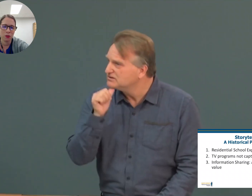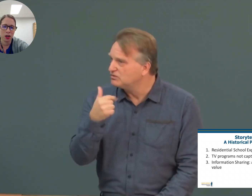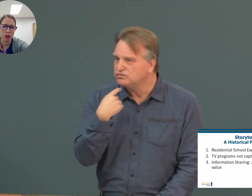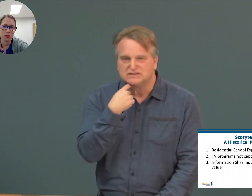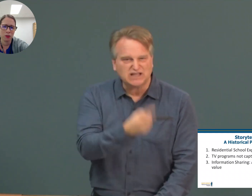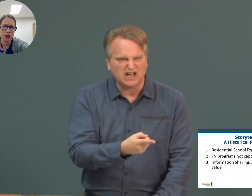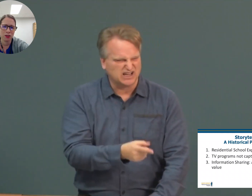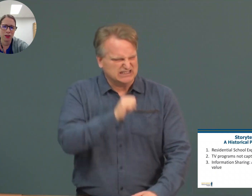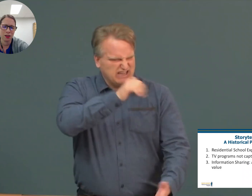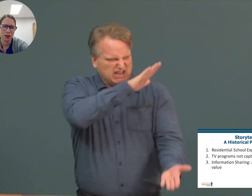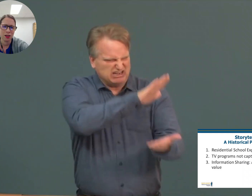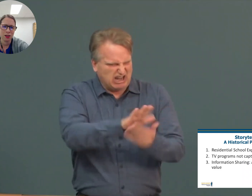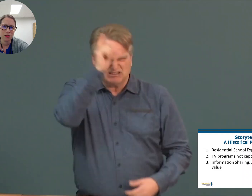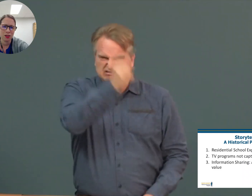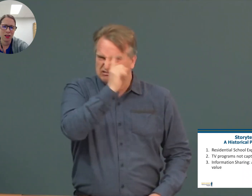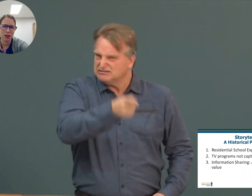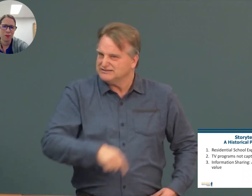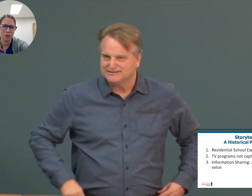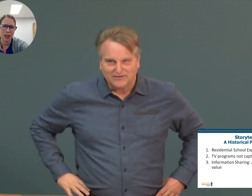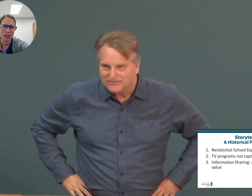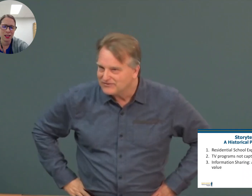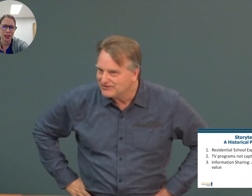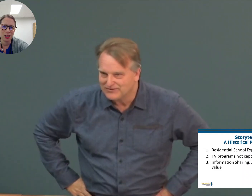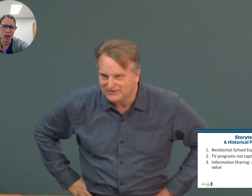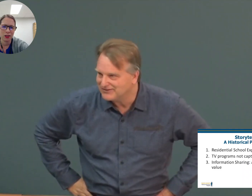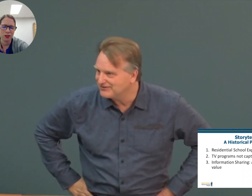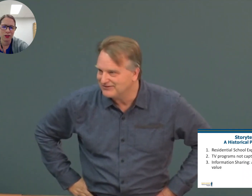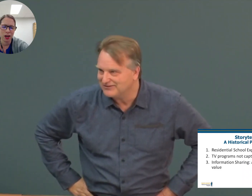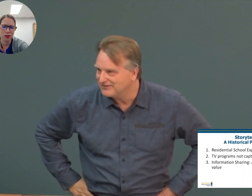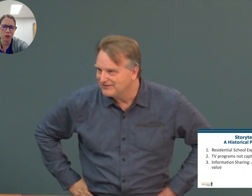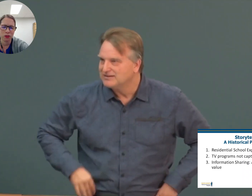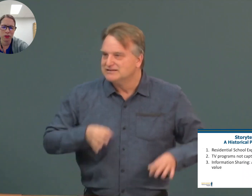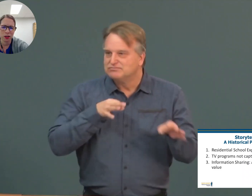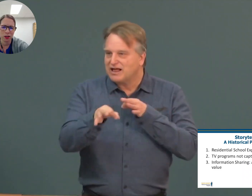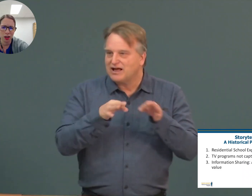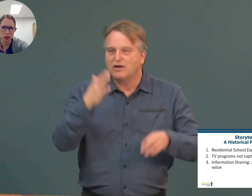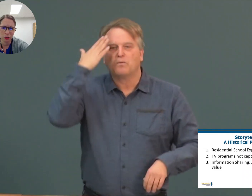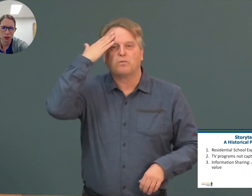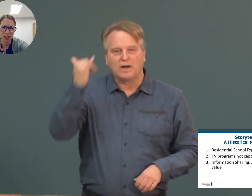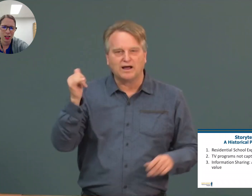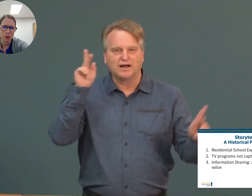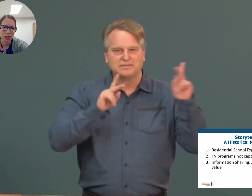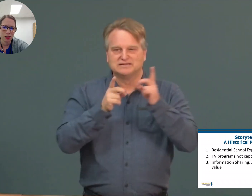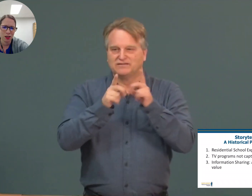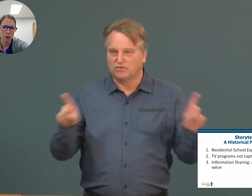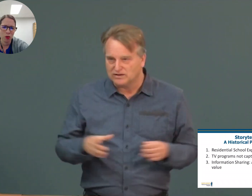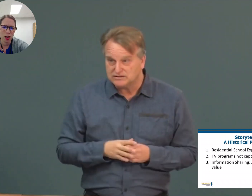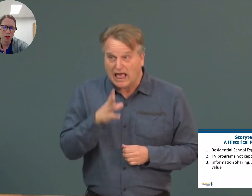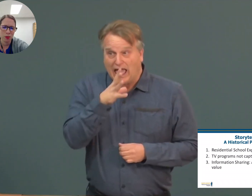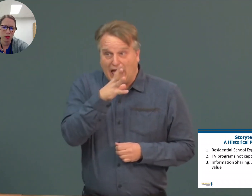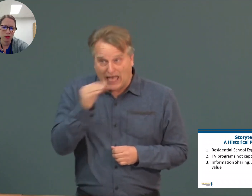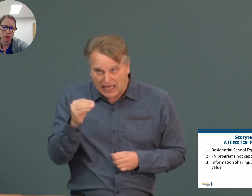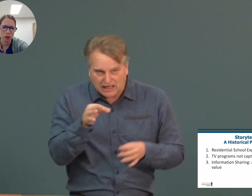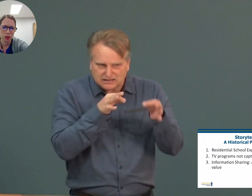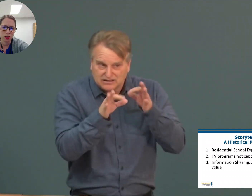are you divorced? Don't tell them that's not nice to ask questions like that. Explain to them why people divorce in